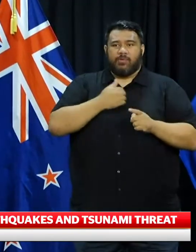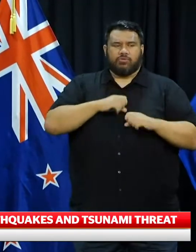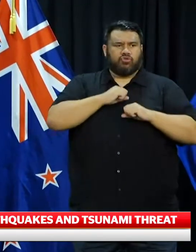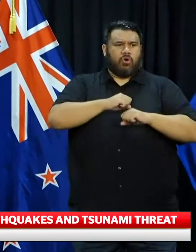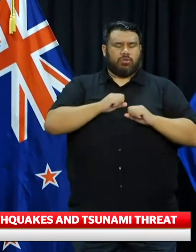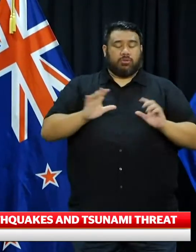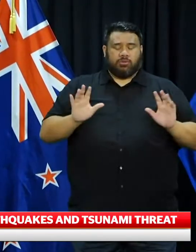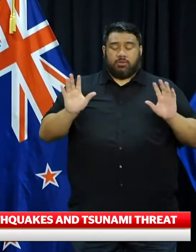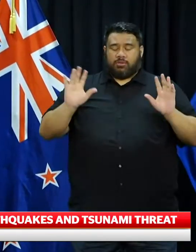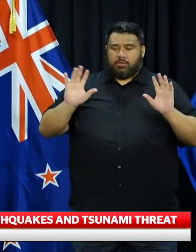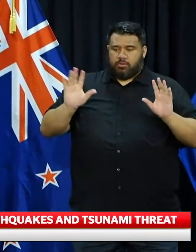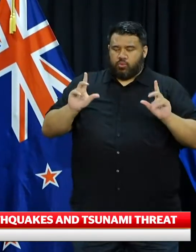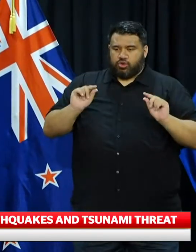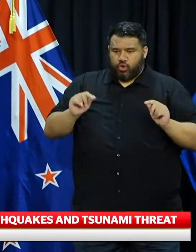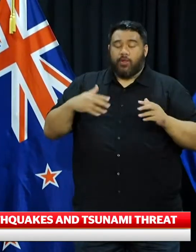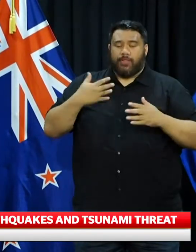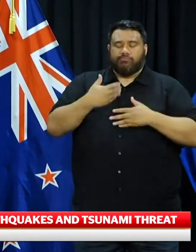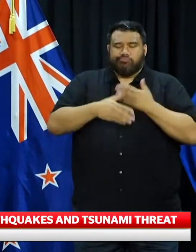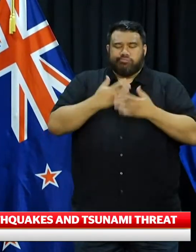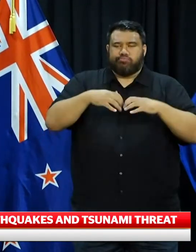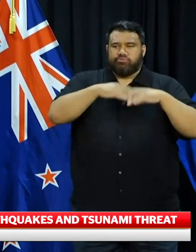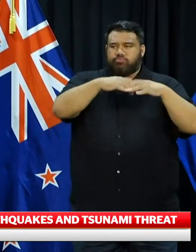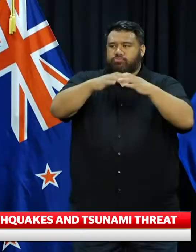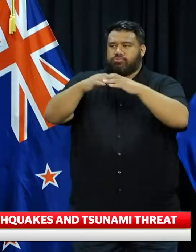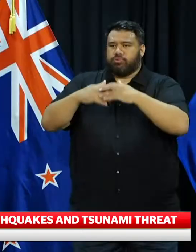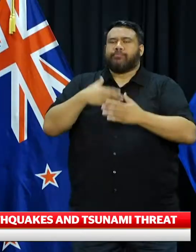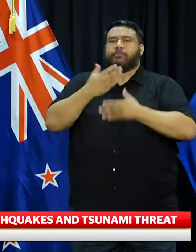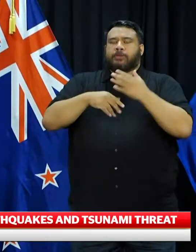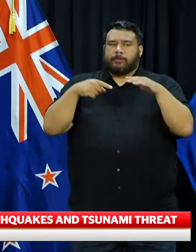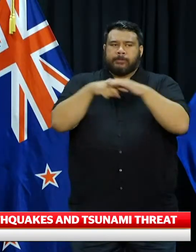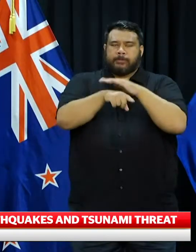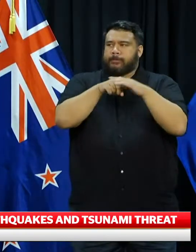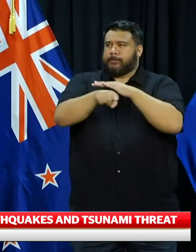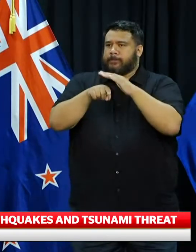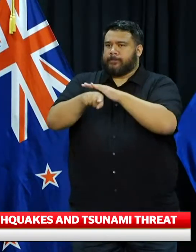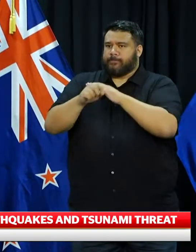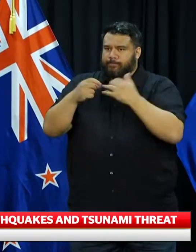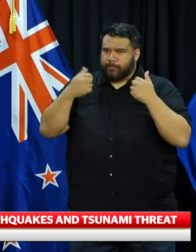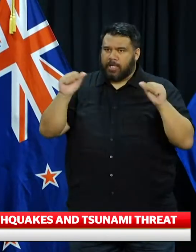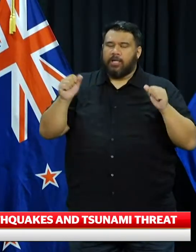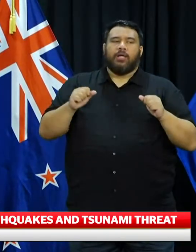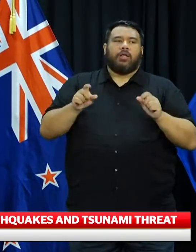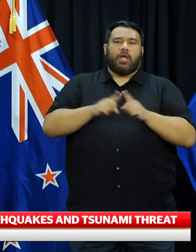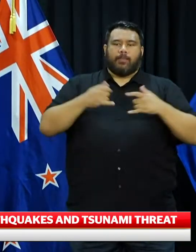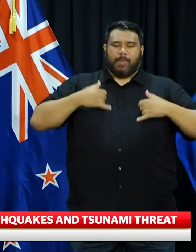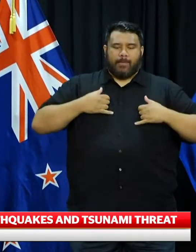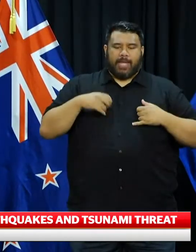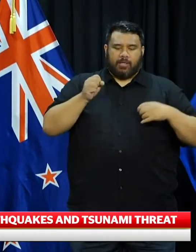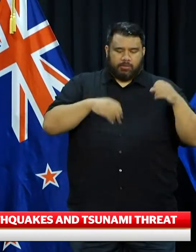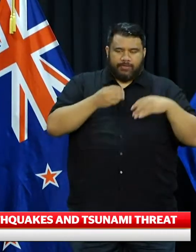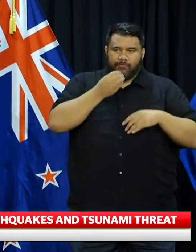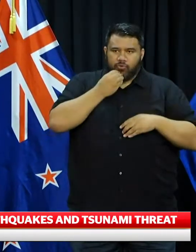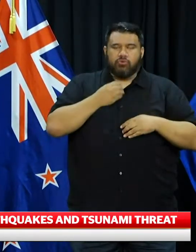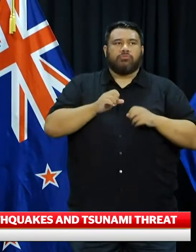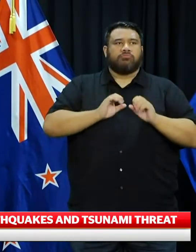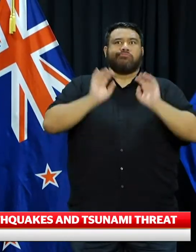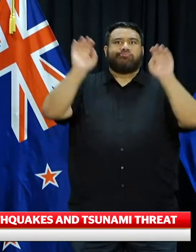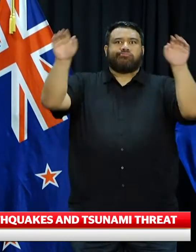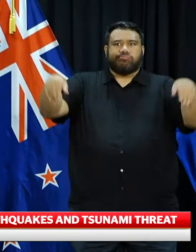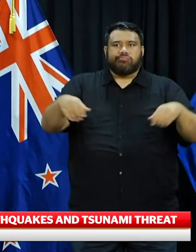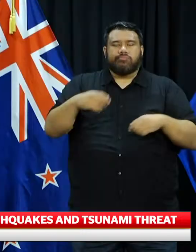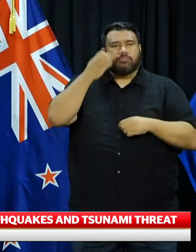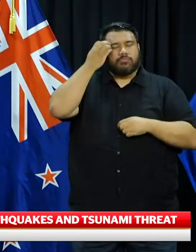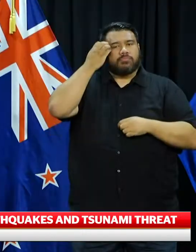work out what to do, but very swiftly people pulled themselves together, got their backpacks, got into the cars and have by and